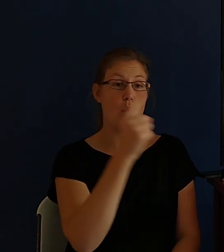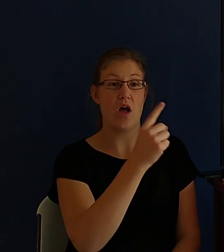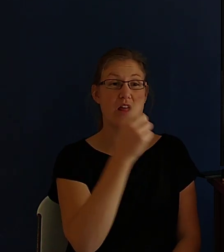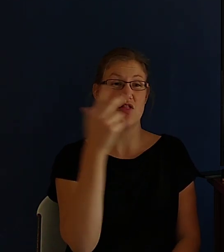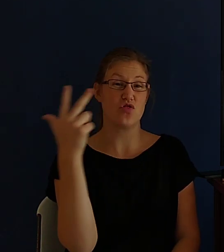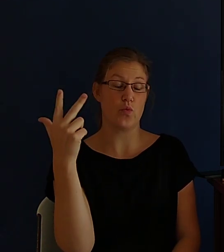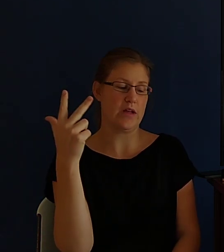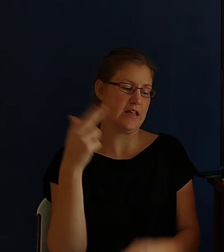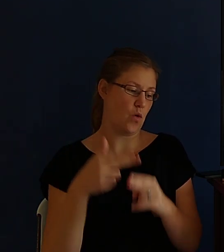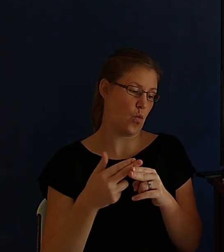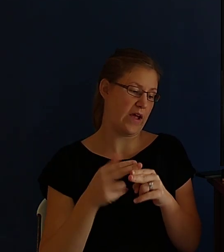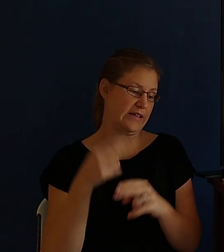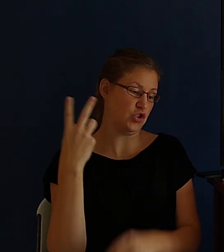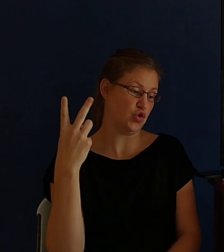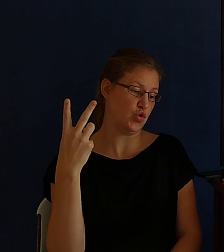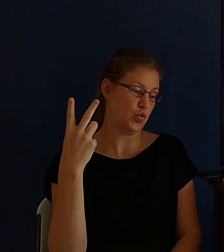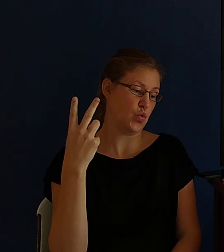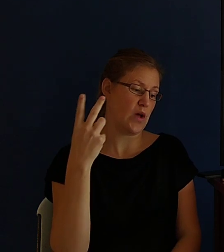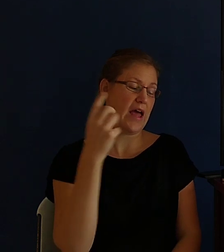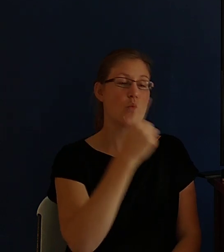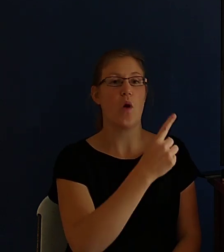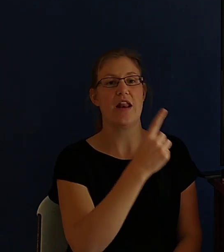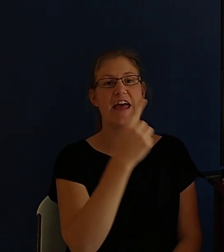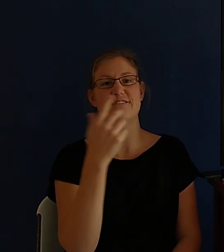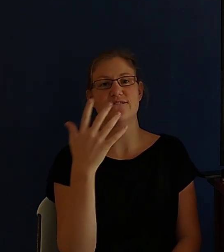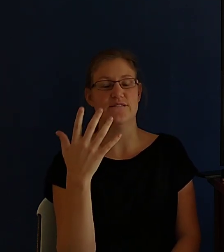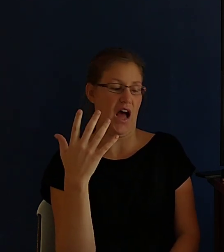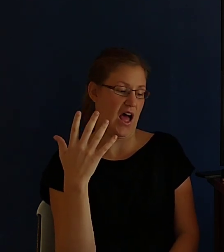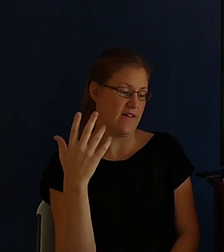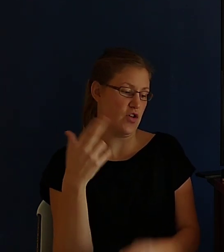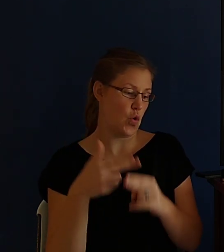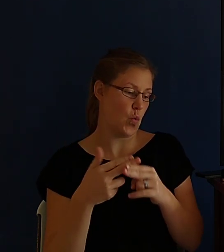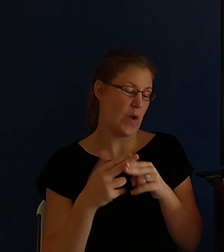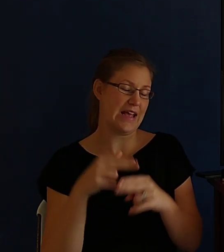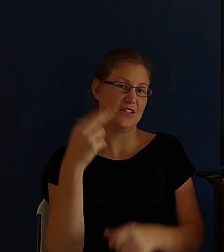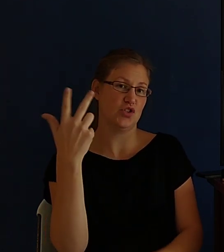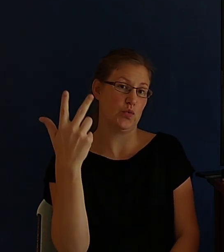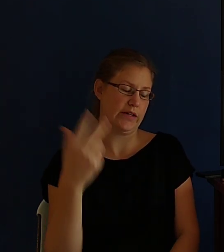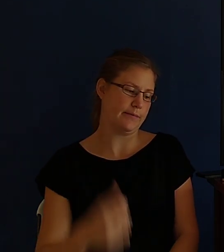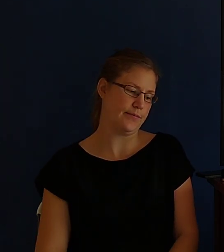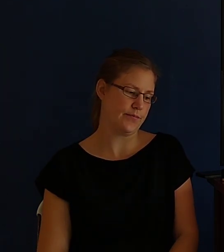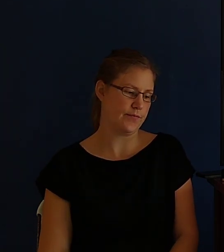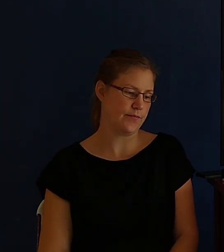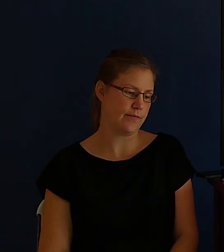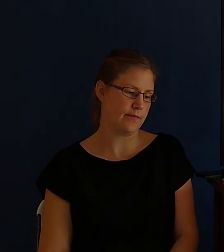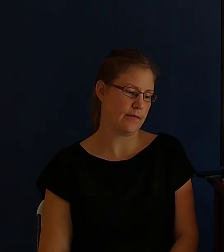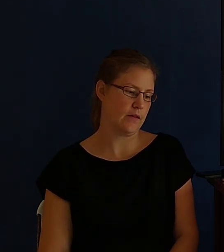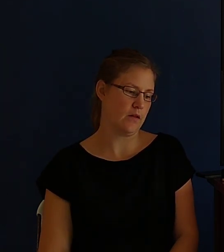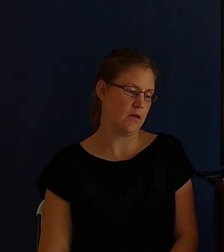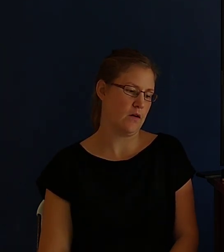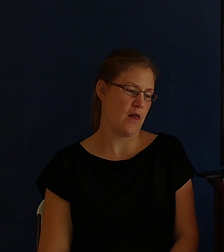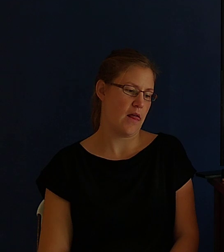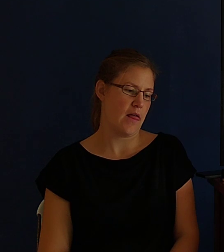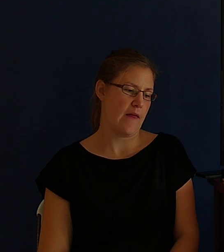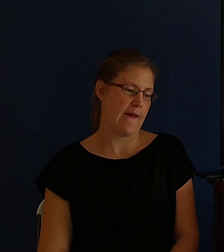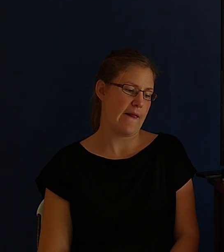3 is 2. And the weight of edge 1 and 5 is 3. Now, to choose the